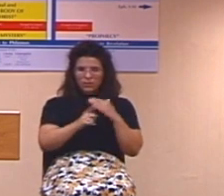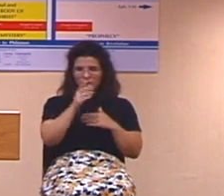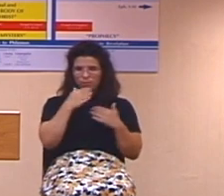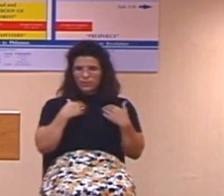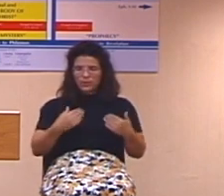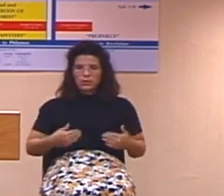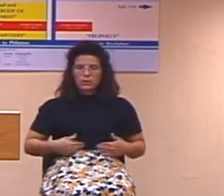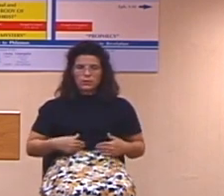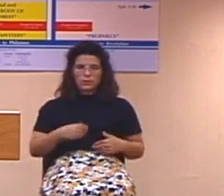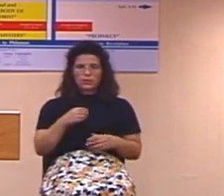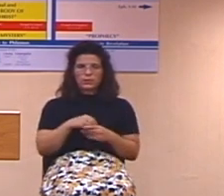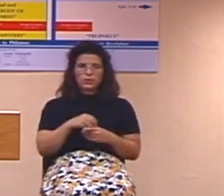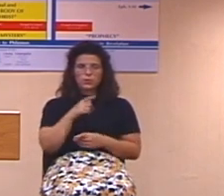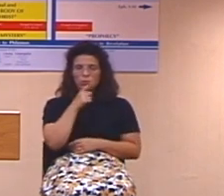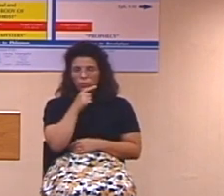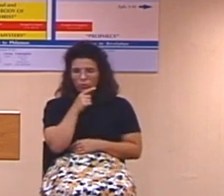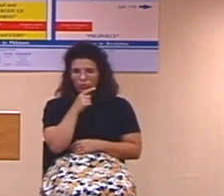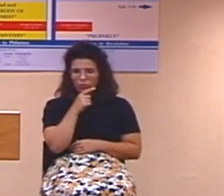who?